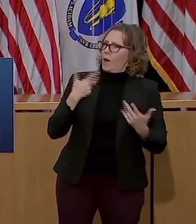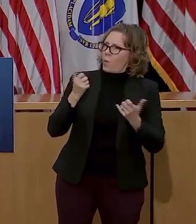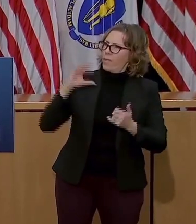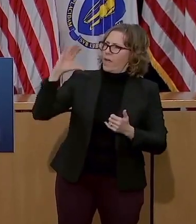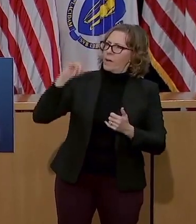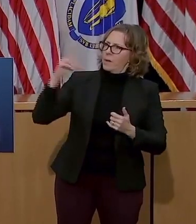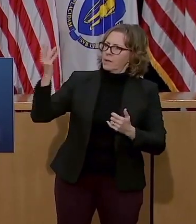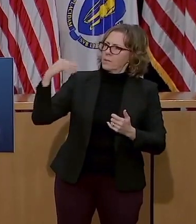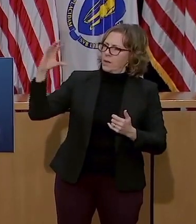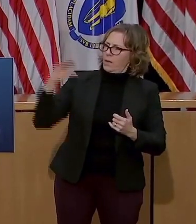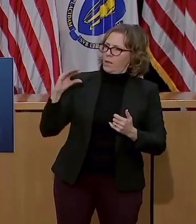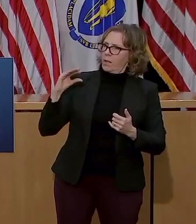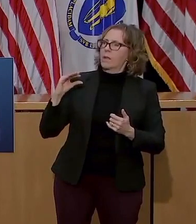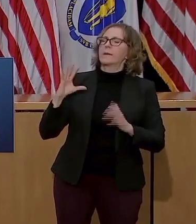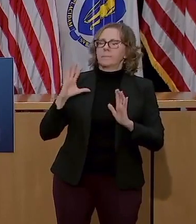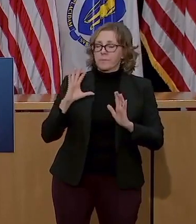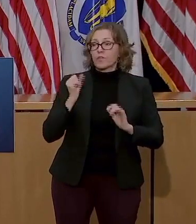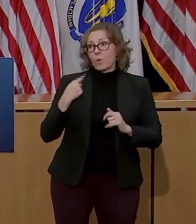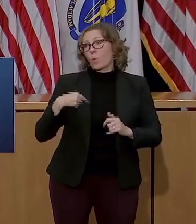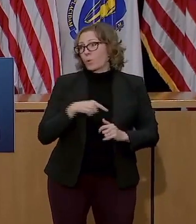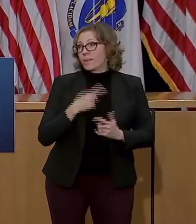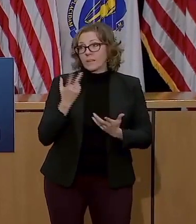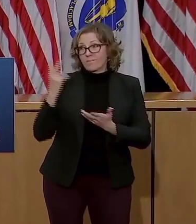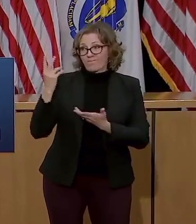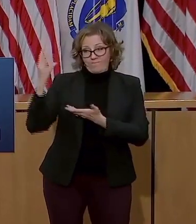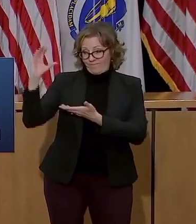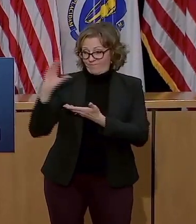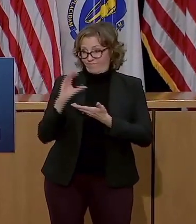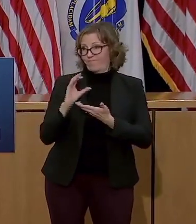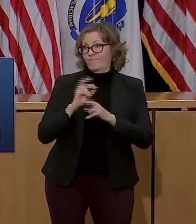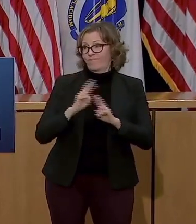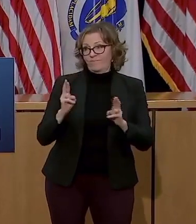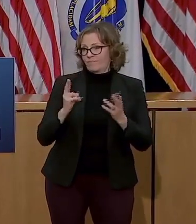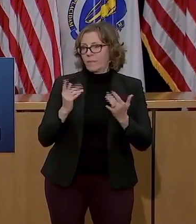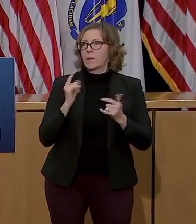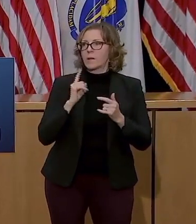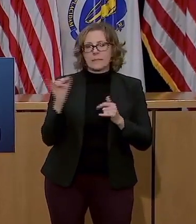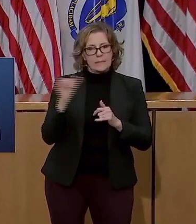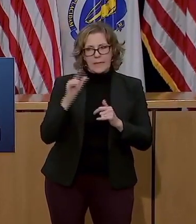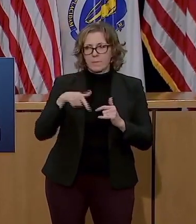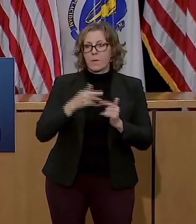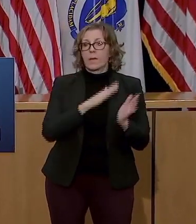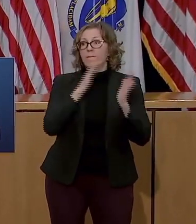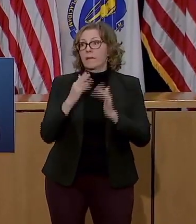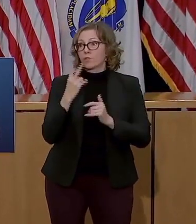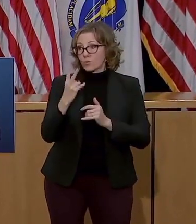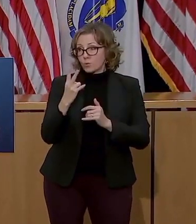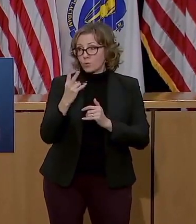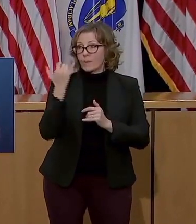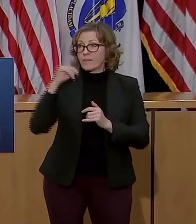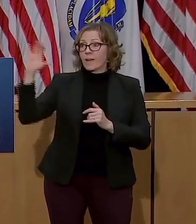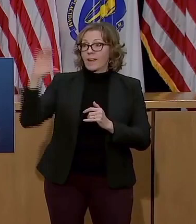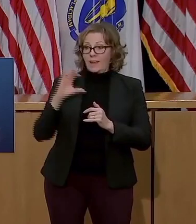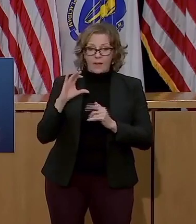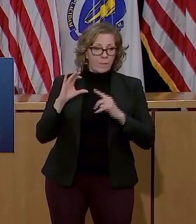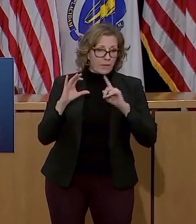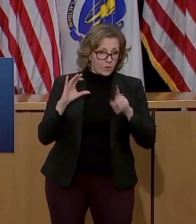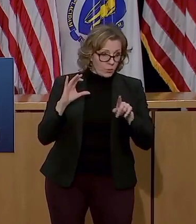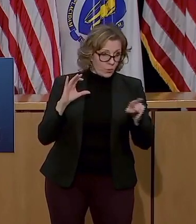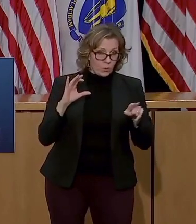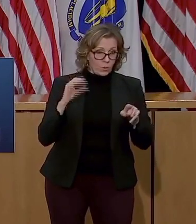get the allocation request coming in, when we get into phase 2, we will obviously be making adjustments on ensuring that